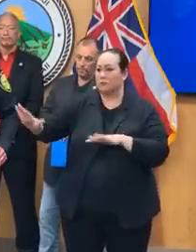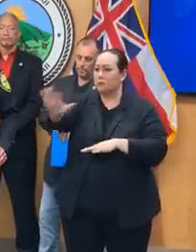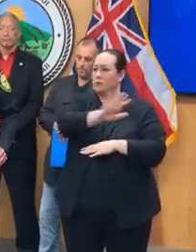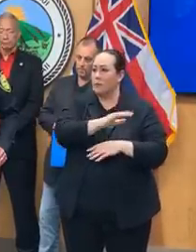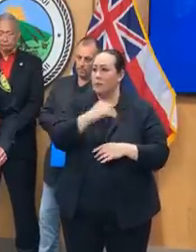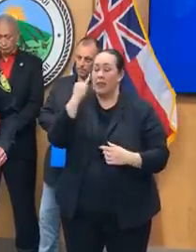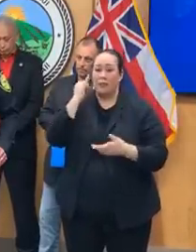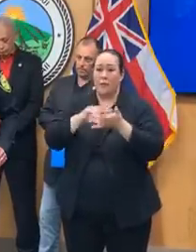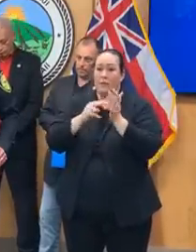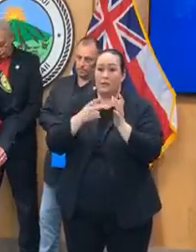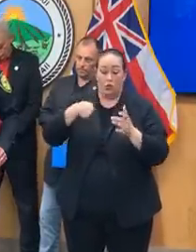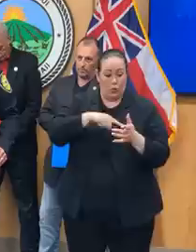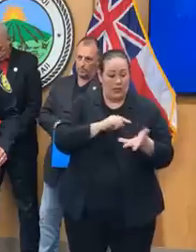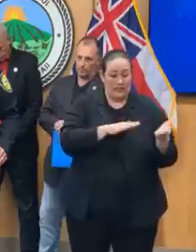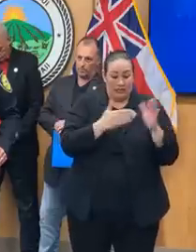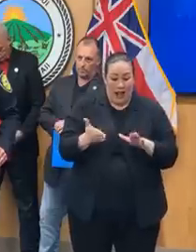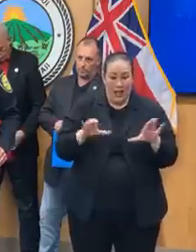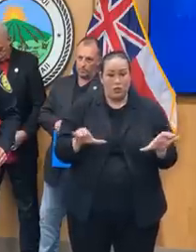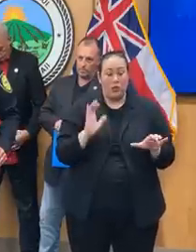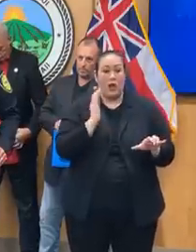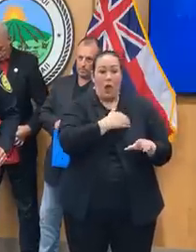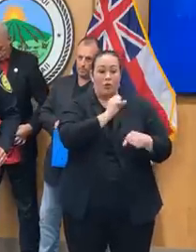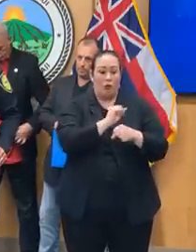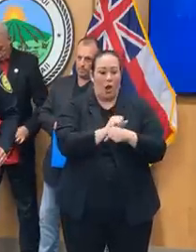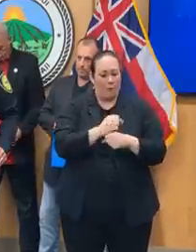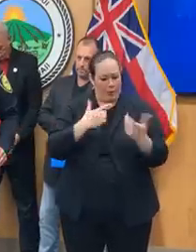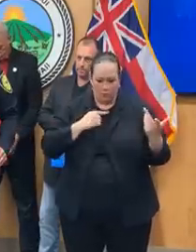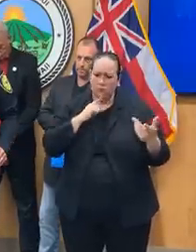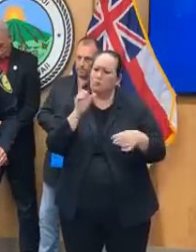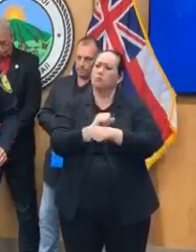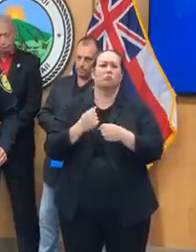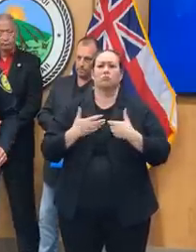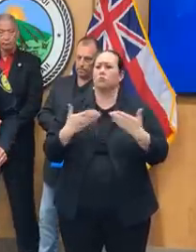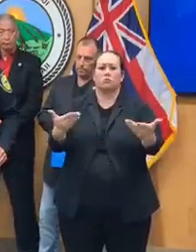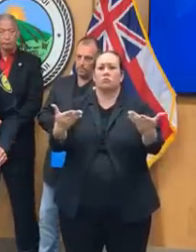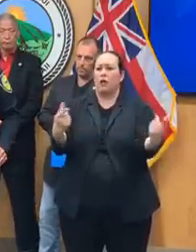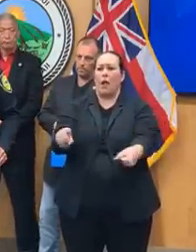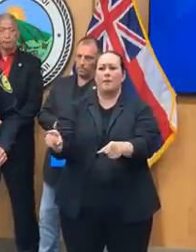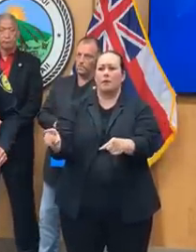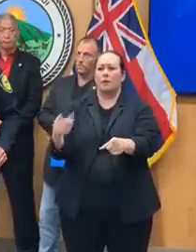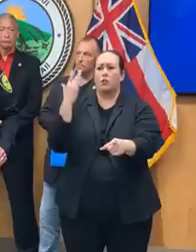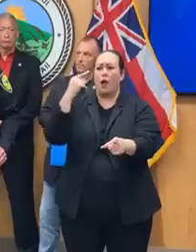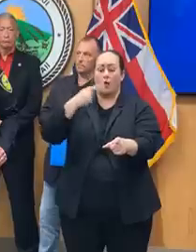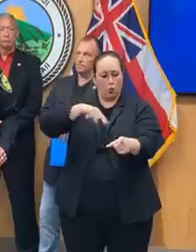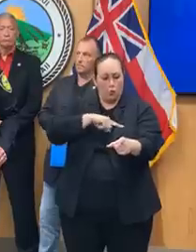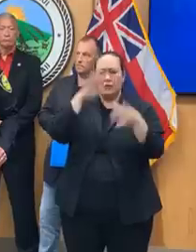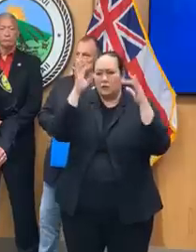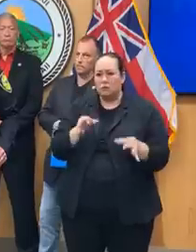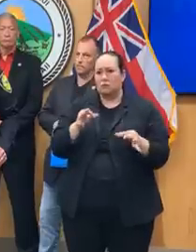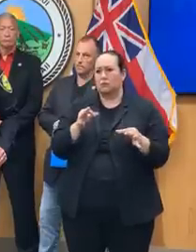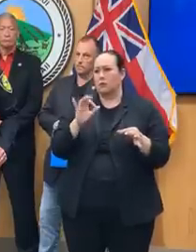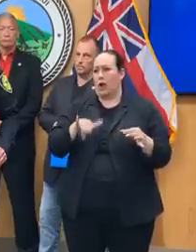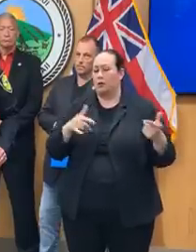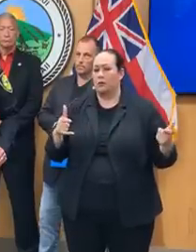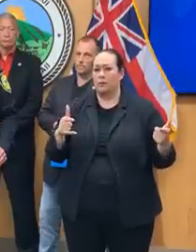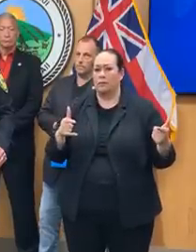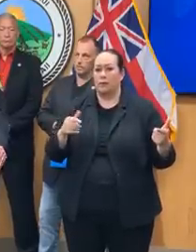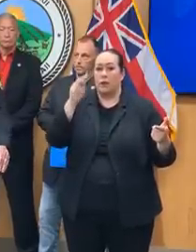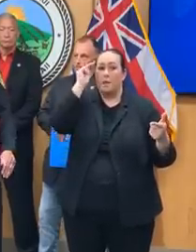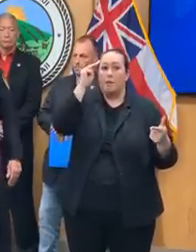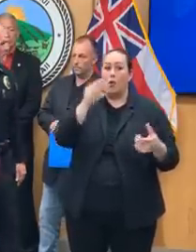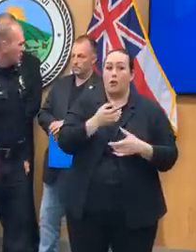if it means we die doing our job, so be it, because that's what we chose. Maui trusts her